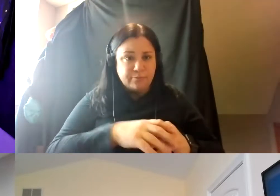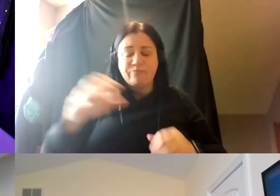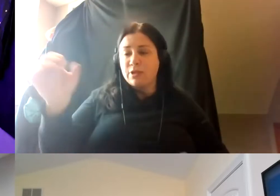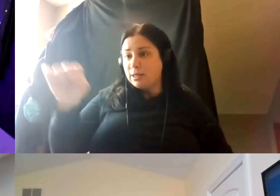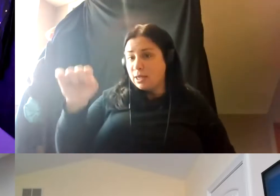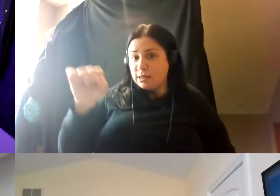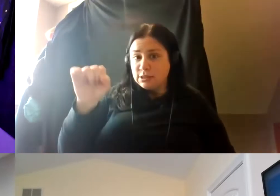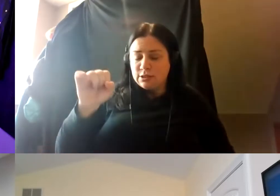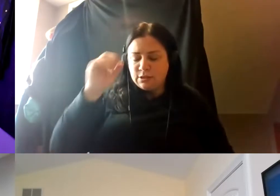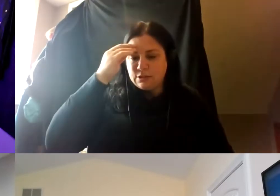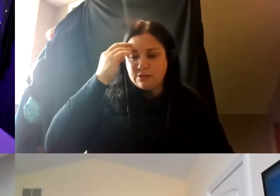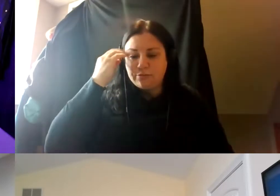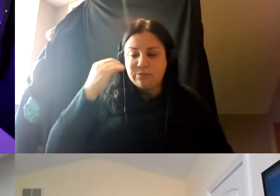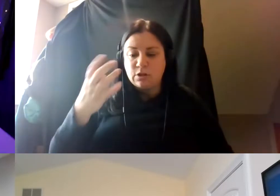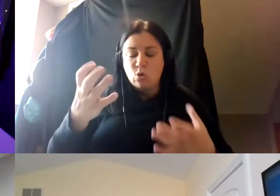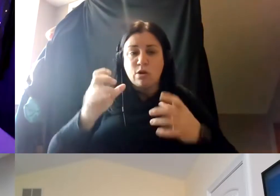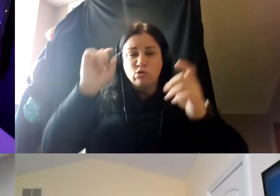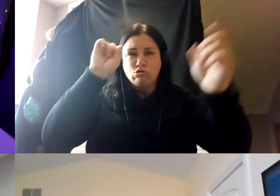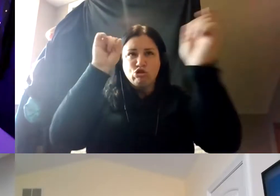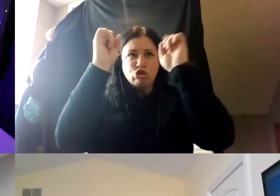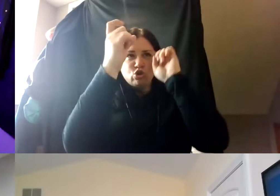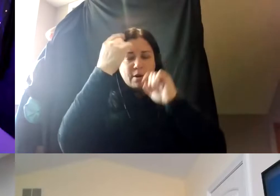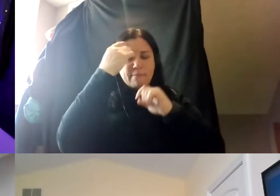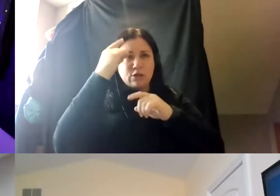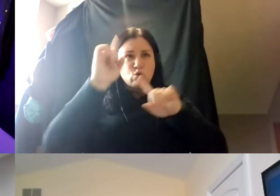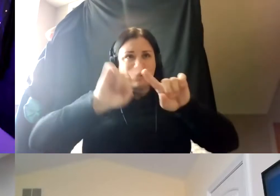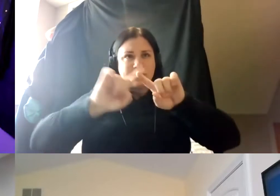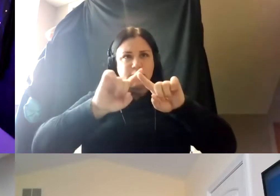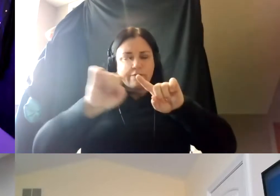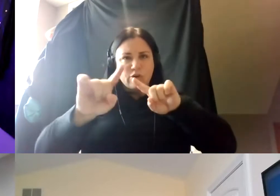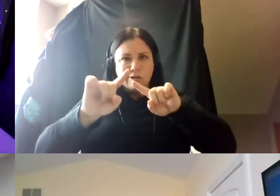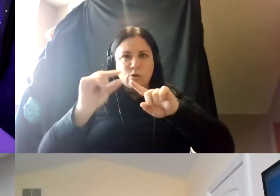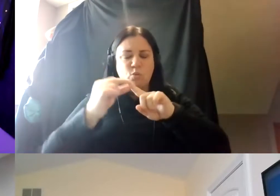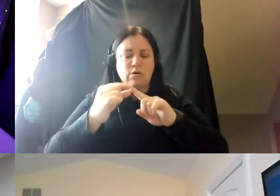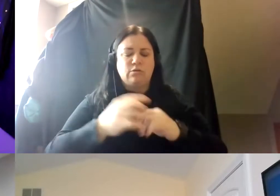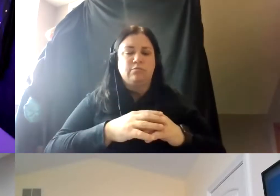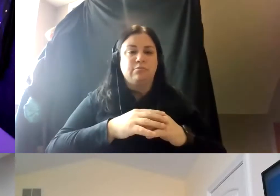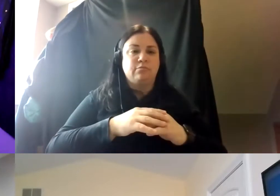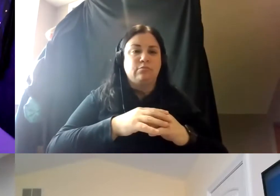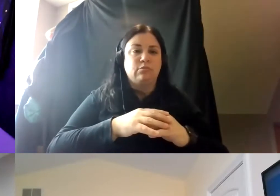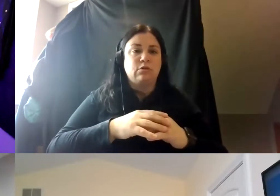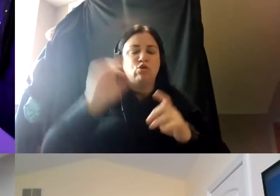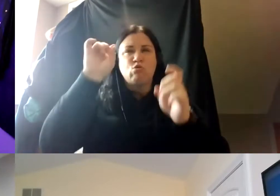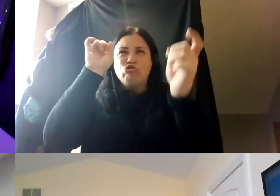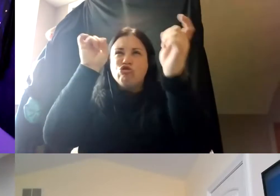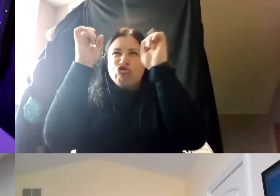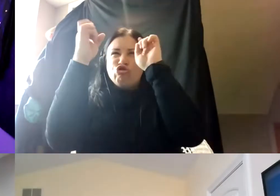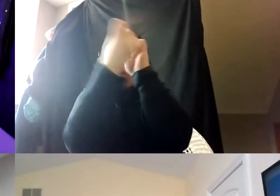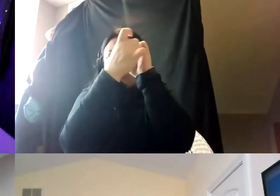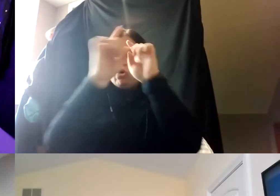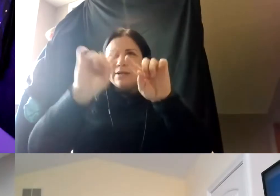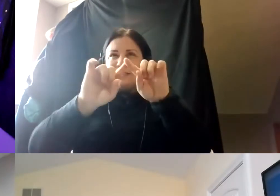Yes. You have something. Okay. Now I want you to change your mind to something else because I don't want you to think the first thing. So change your mind to something else,